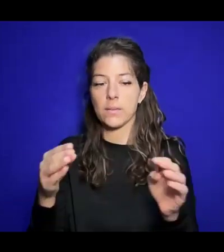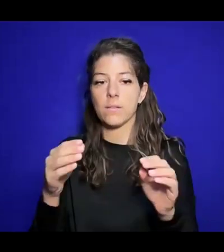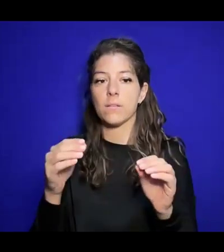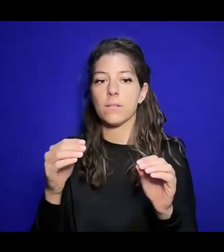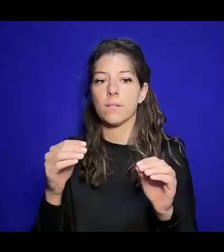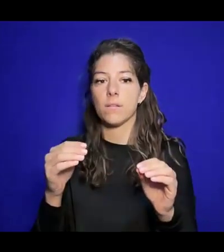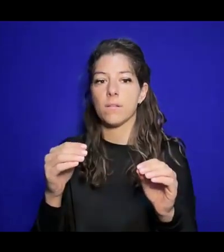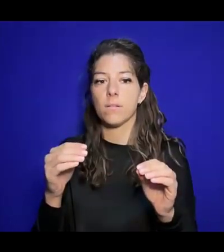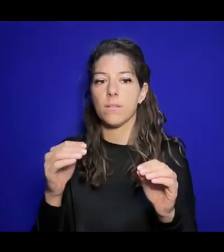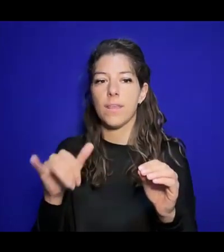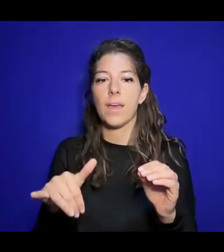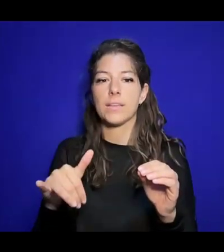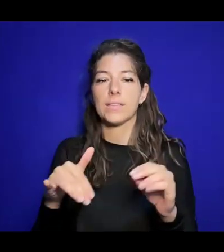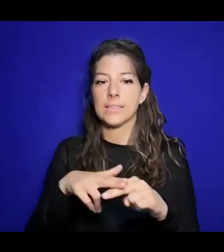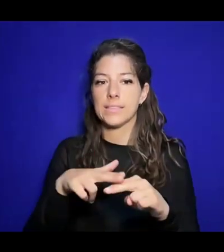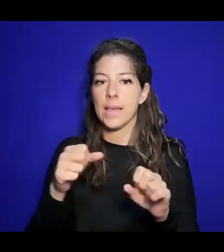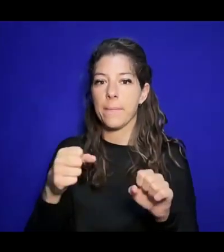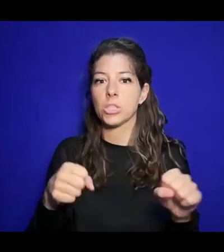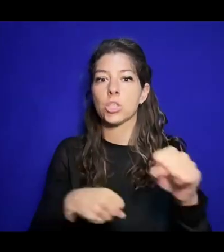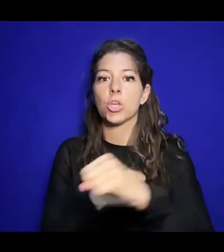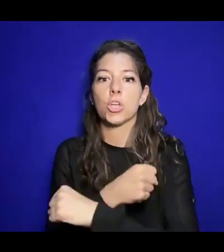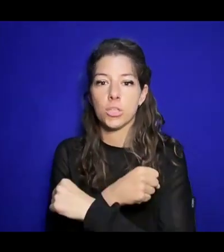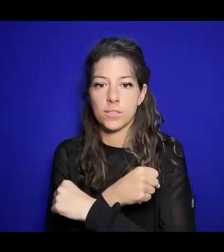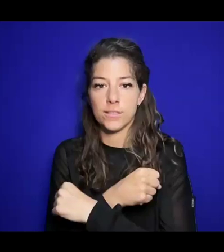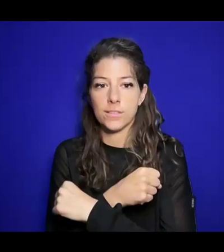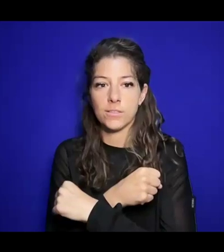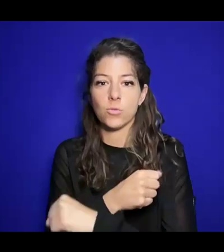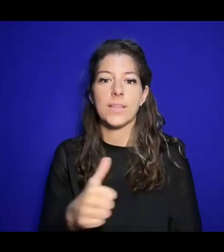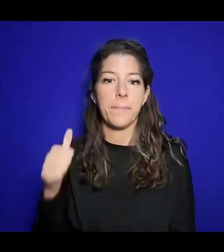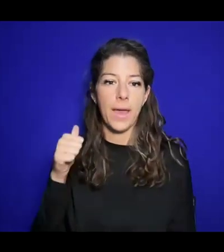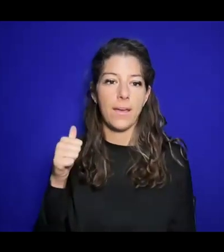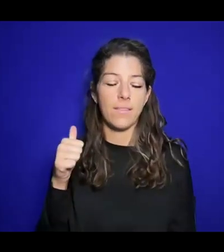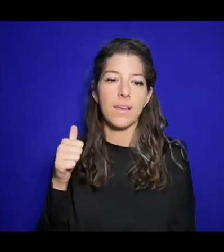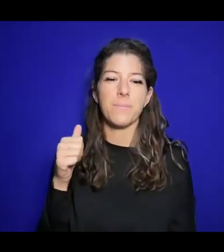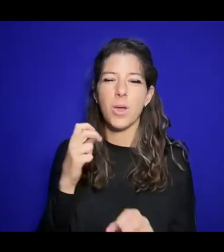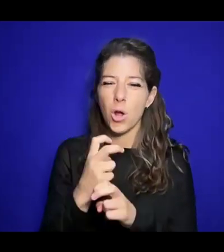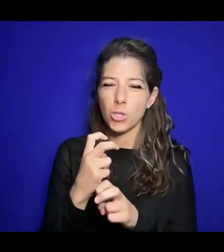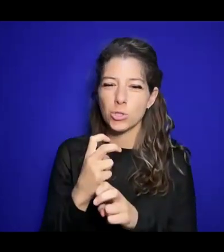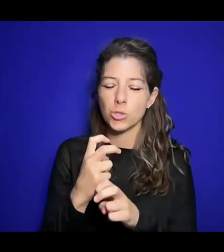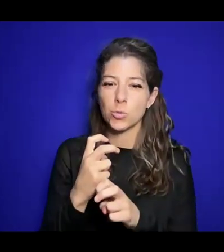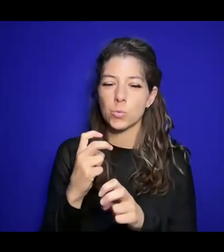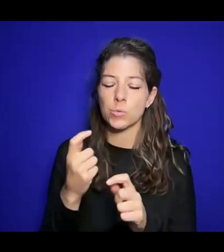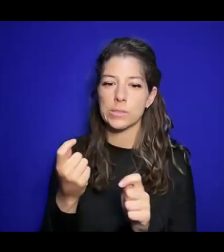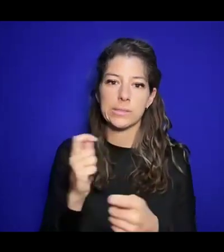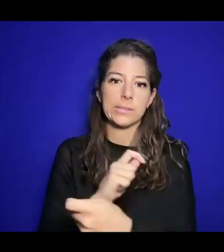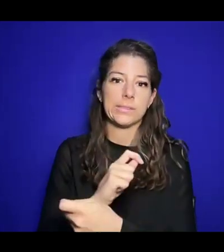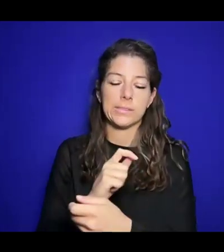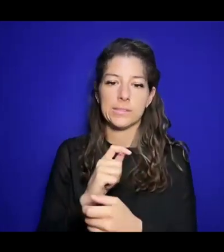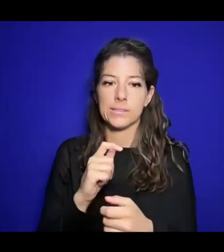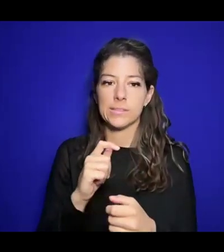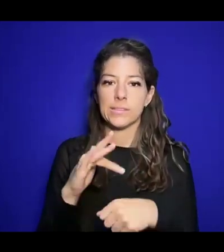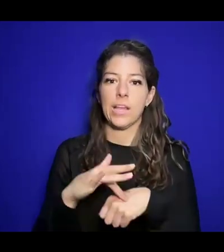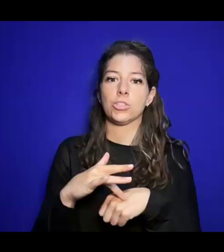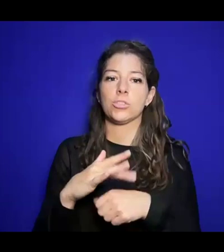um, that seat can be turned so the opening is in the back. That can be kind of hard to reach around to get to the back.